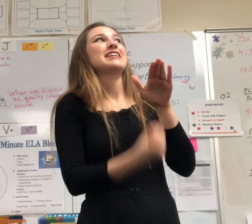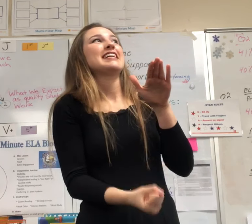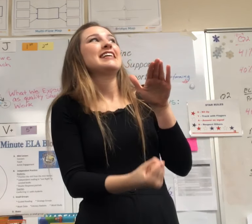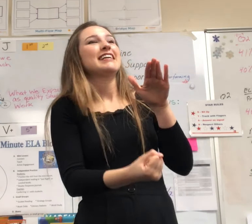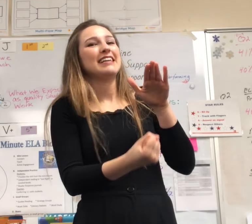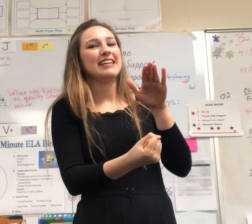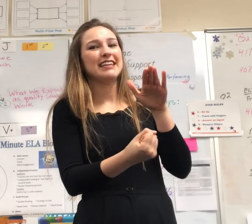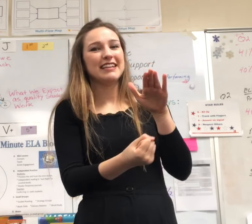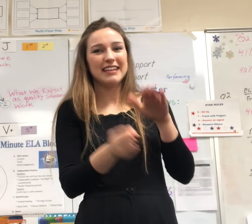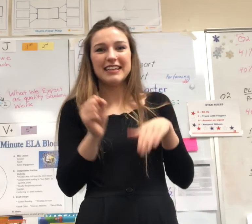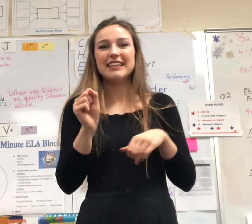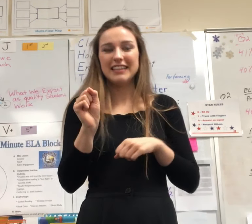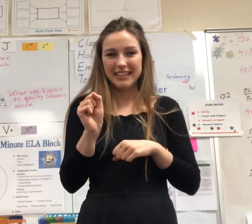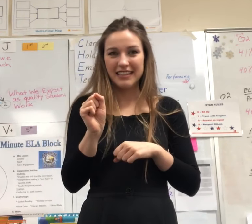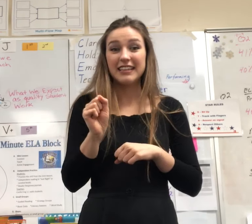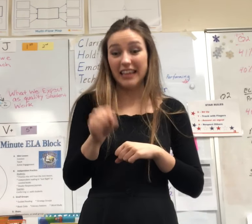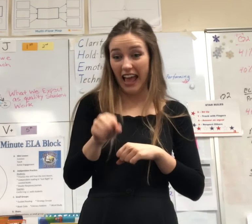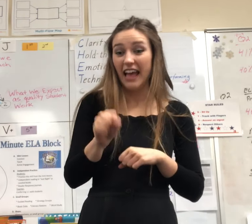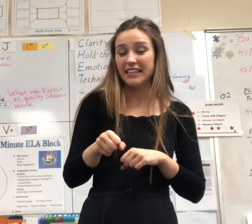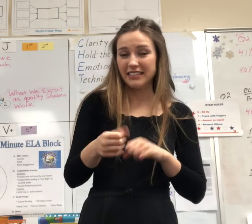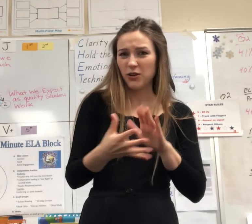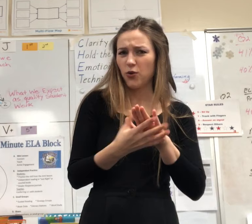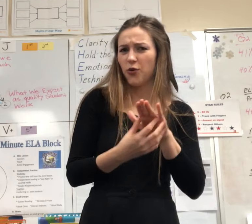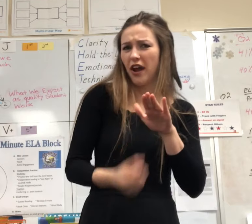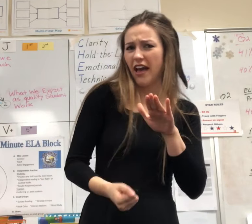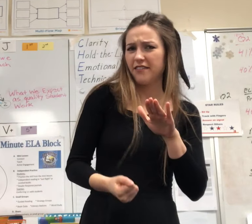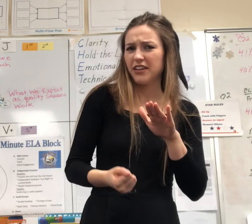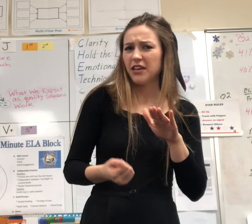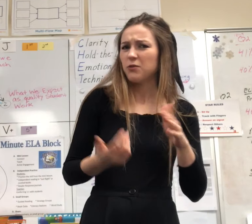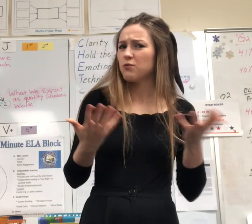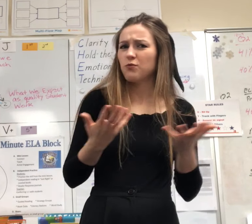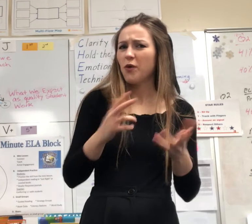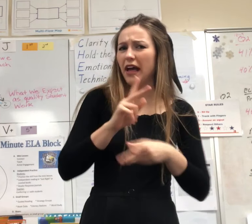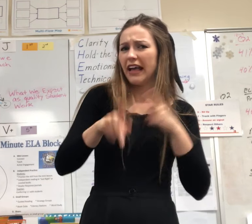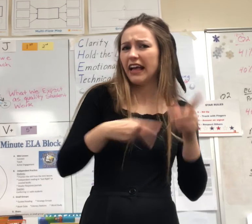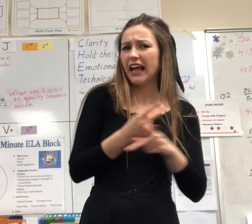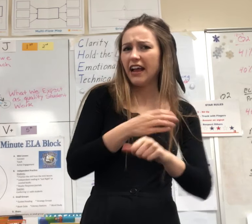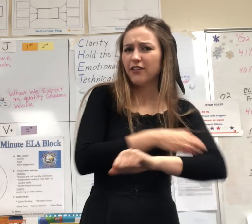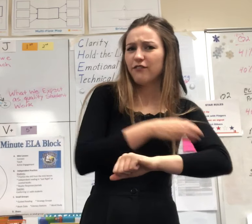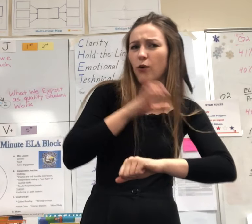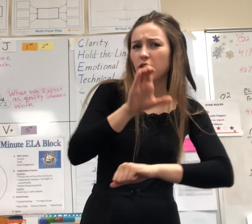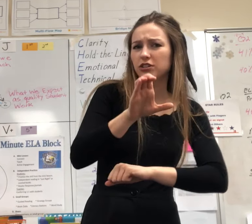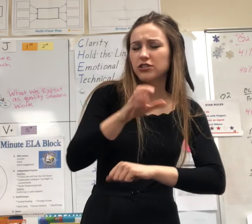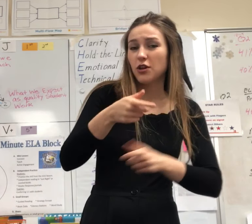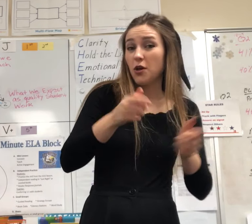gravity provide? Sort of like a pushing, like a ramp or something. Could maybe. Does it push or does it pull?